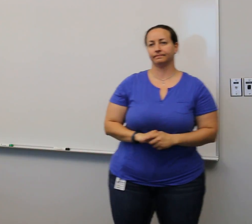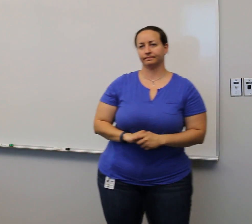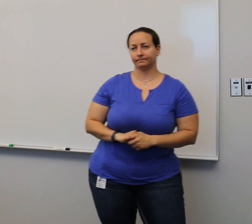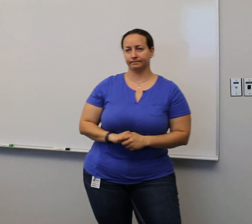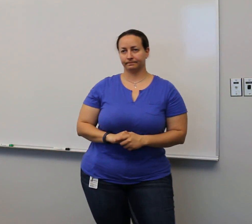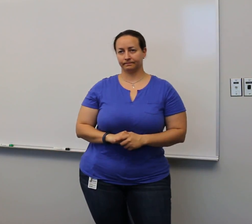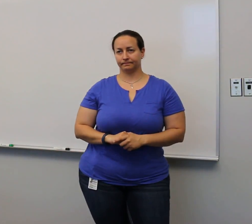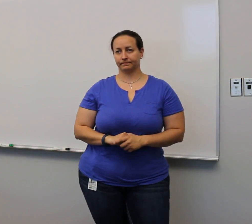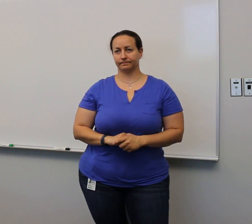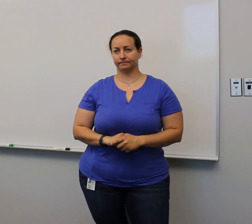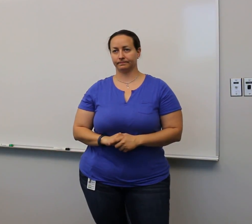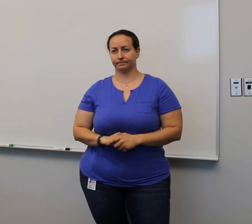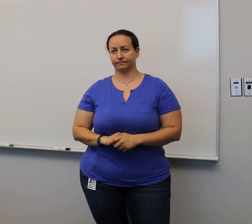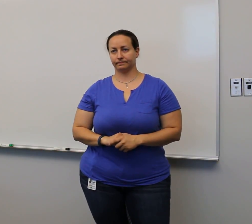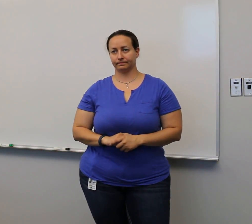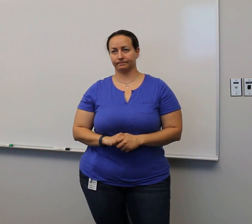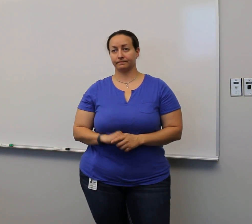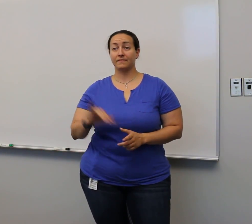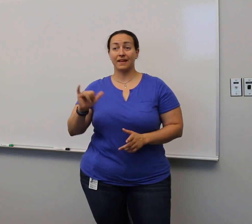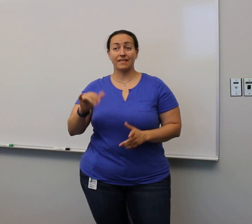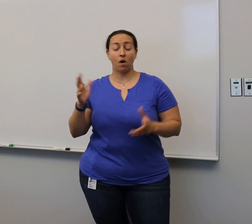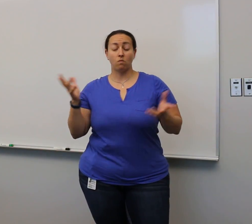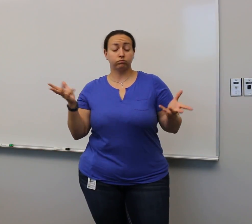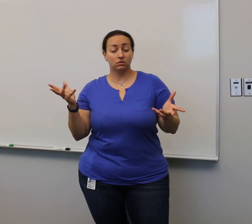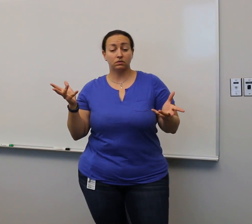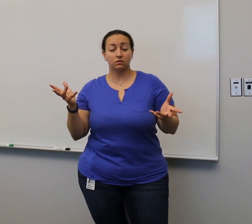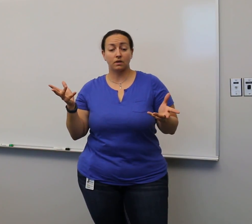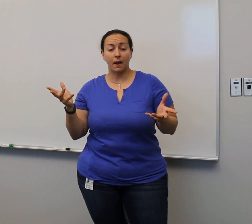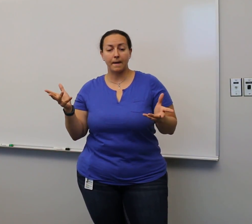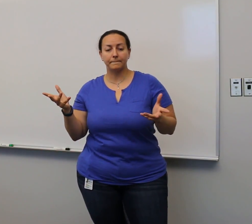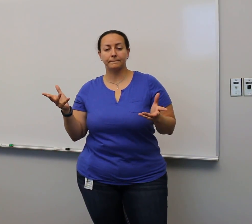Just to restate, these are positive